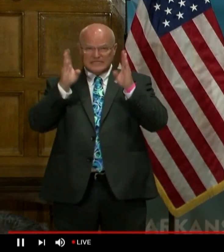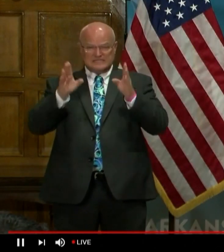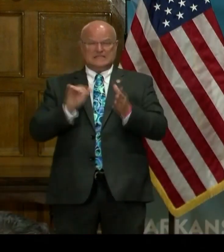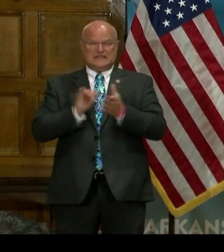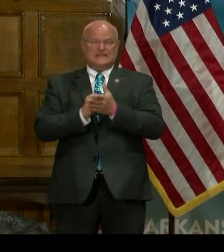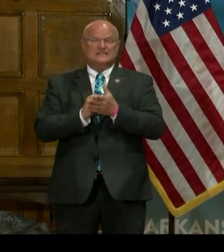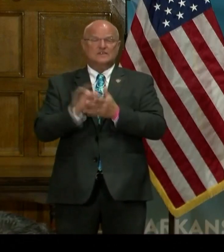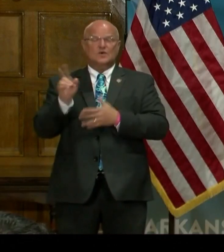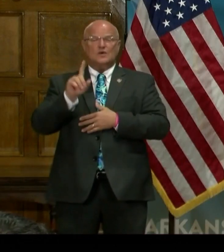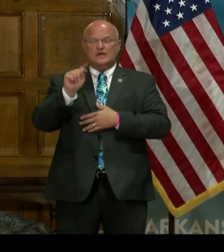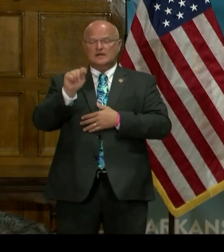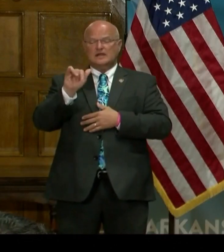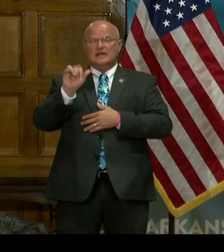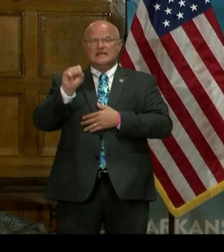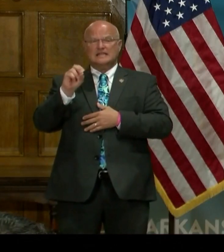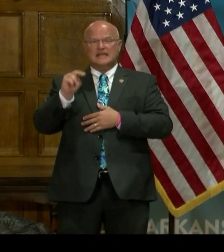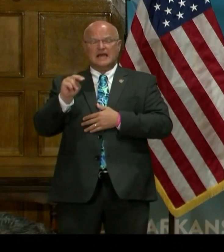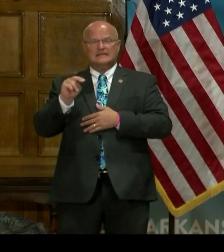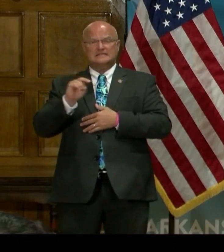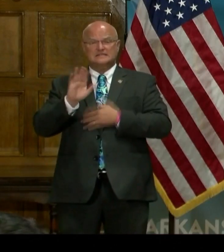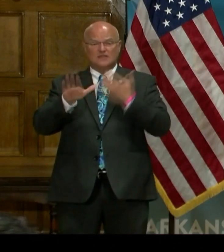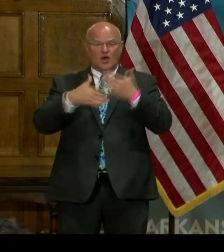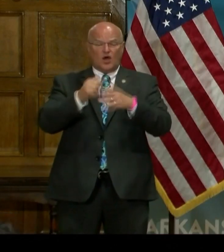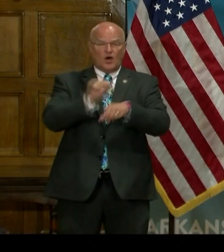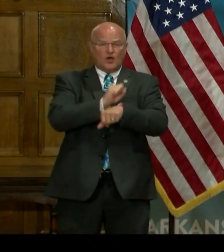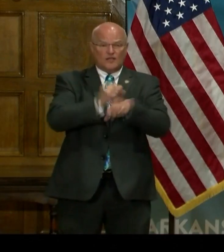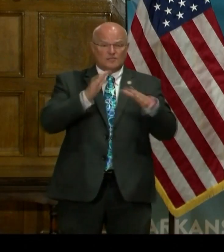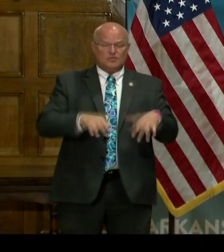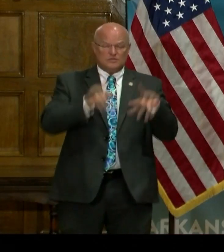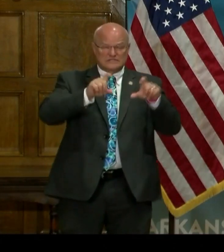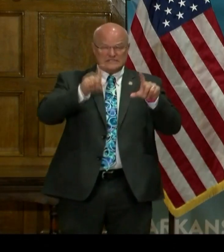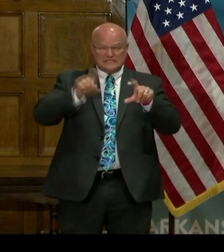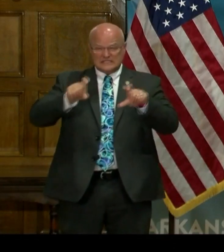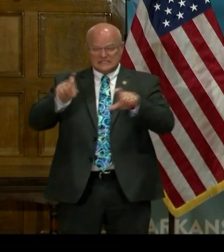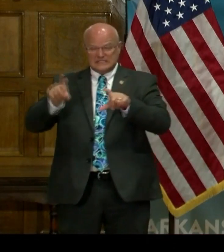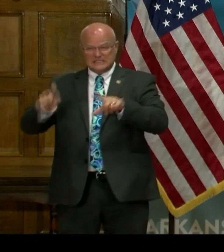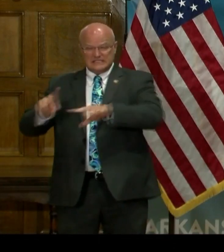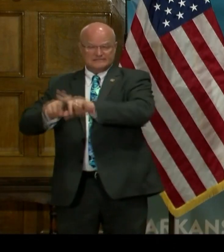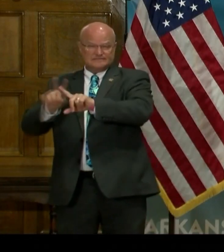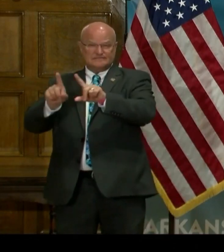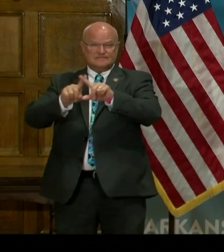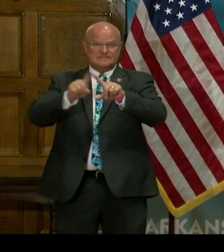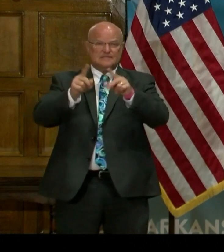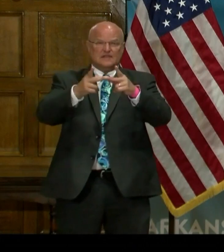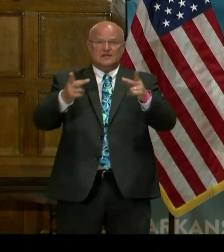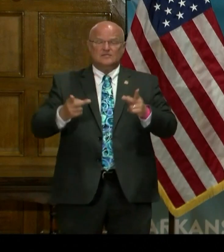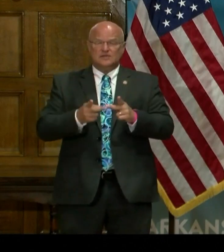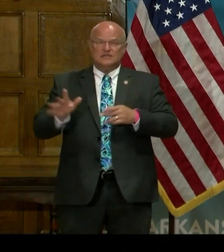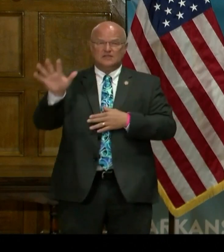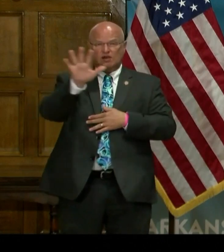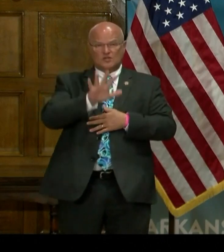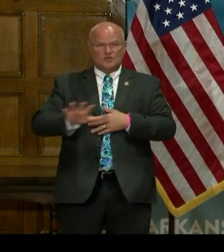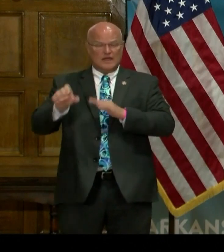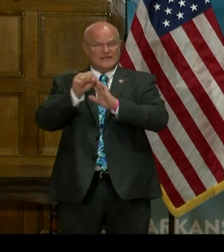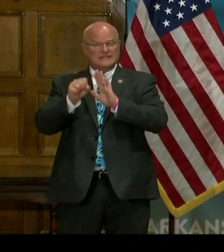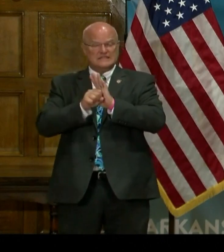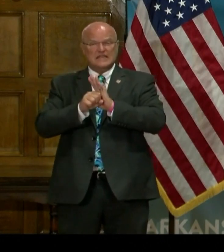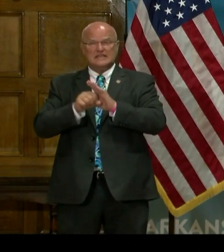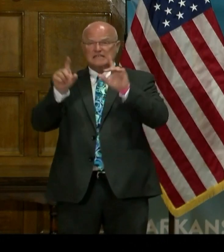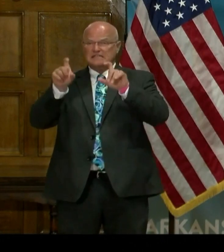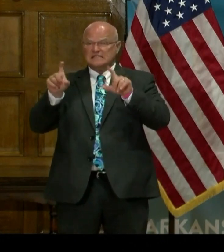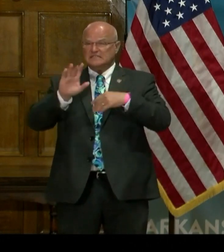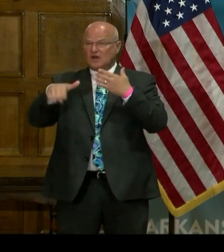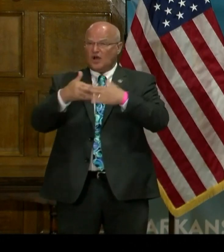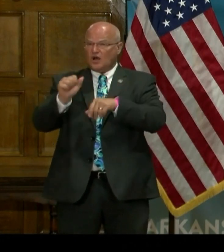it, where they have been testing all of their employees in various facilities, and so they tested